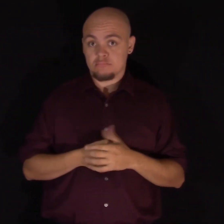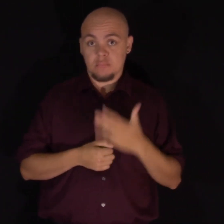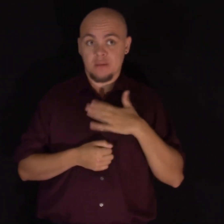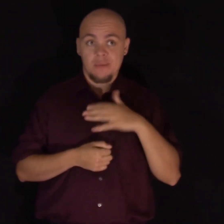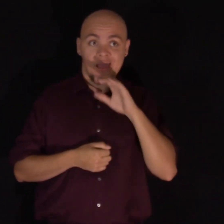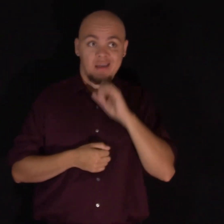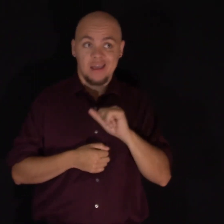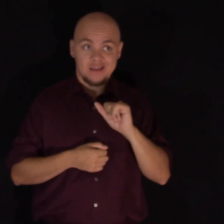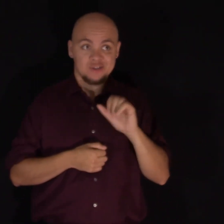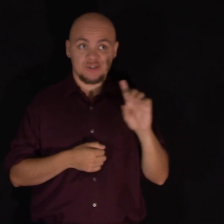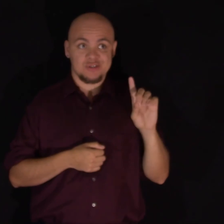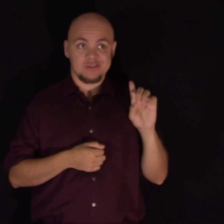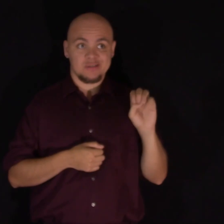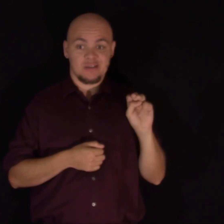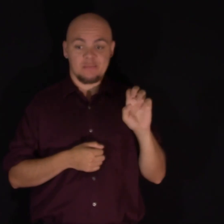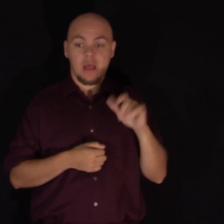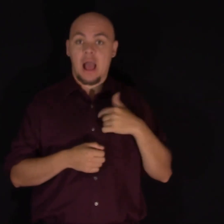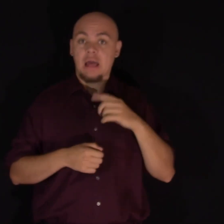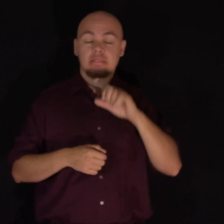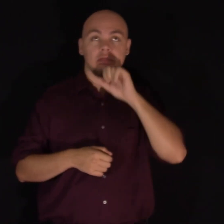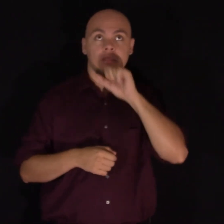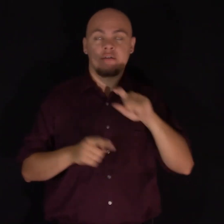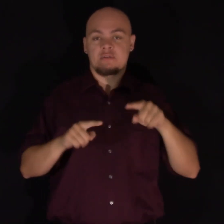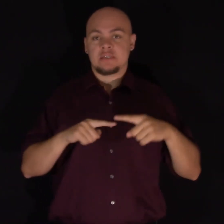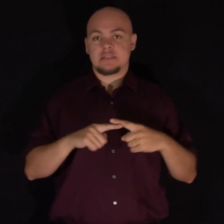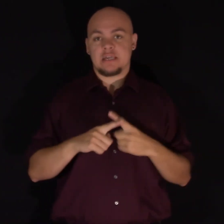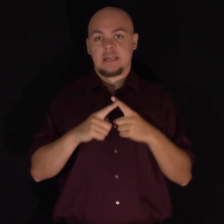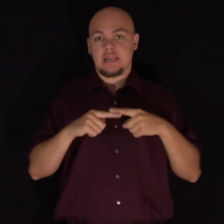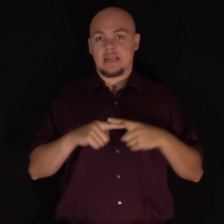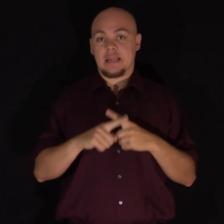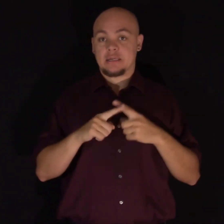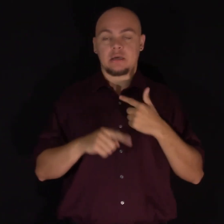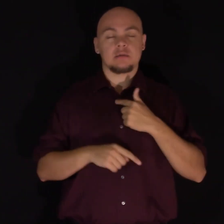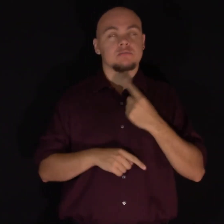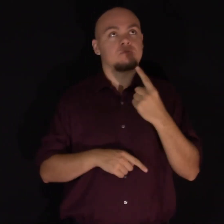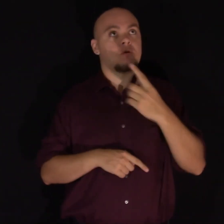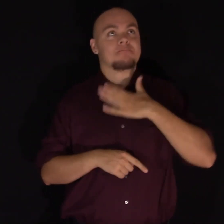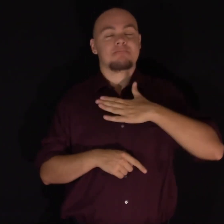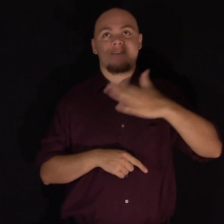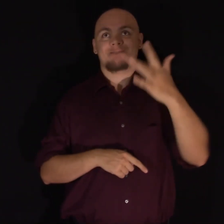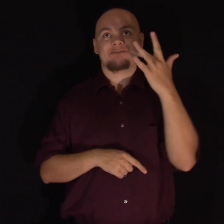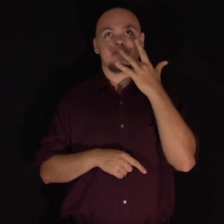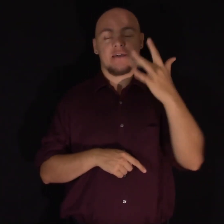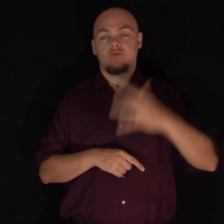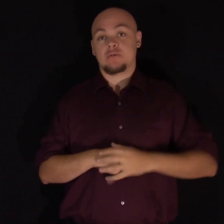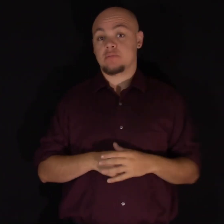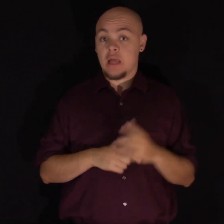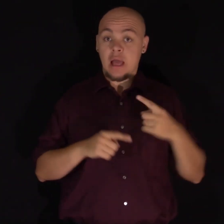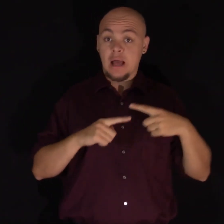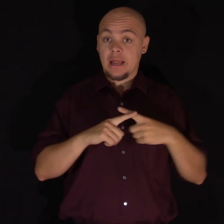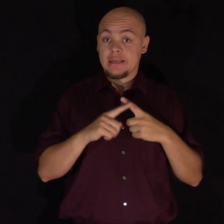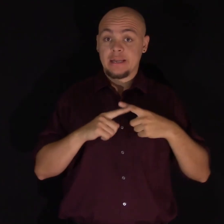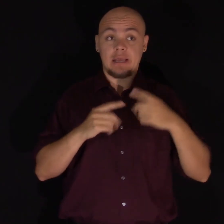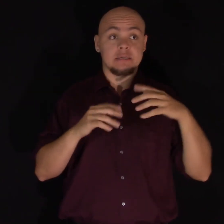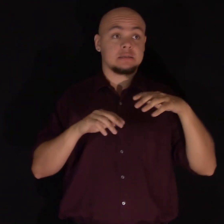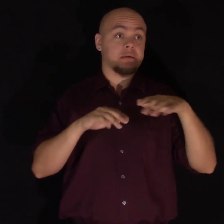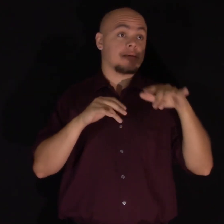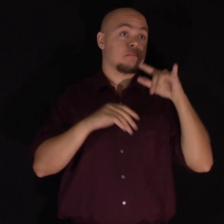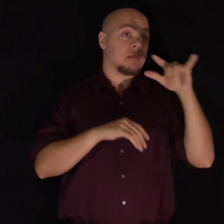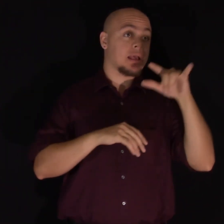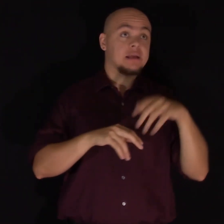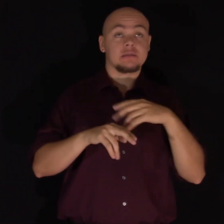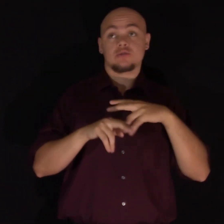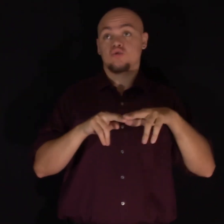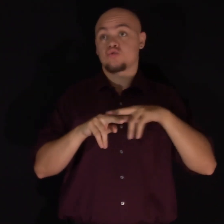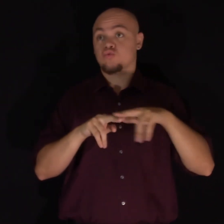gender demographic, but I love to knit. Knitting is one of my favorite hobbies. I knit in planes, I knit on trains, I knit in hotel